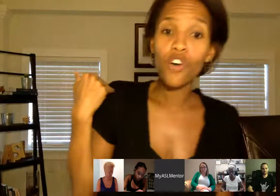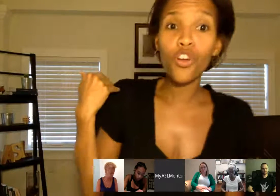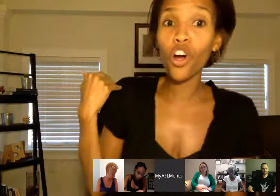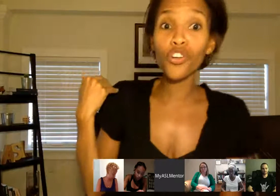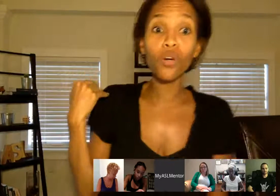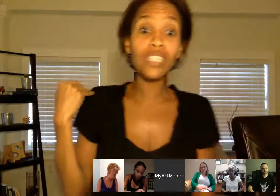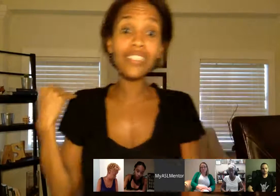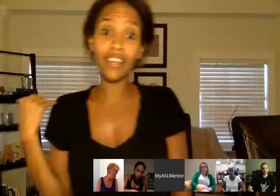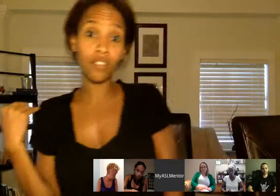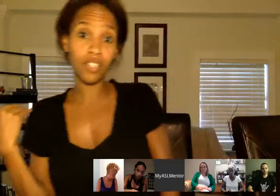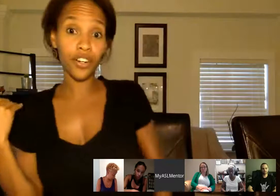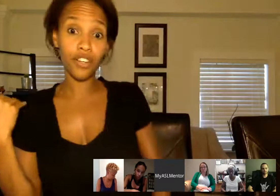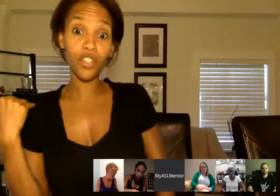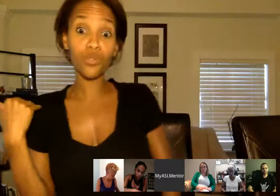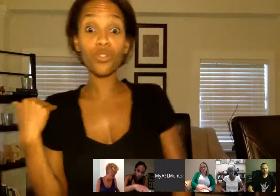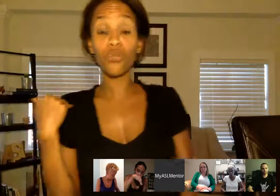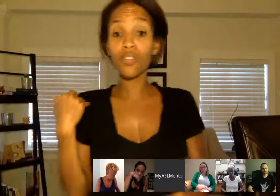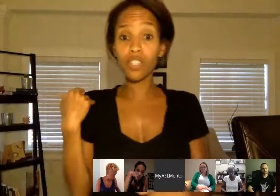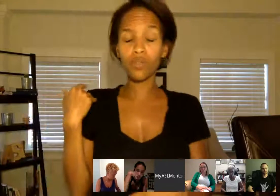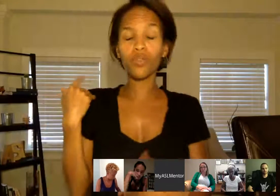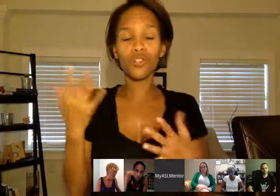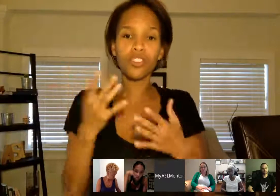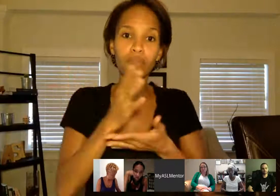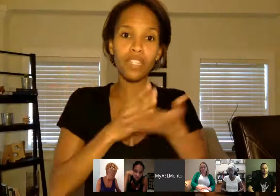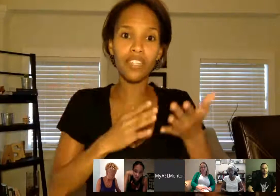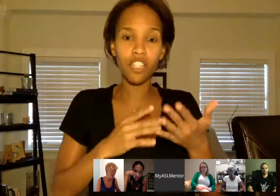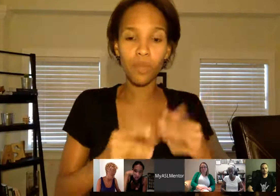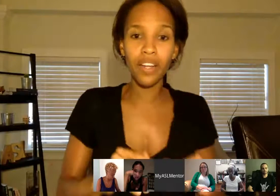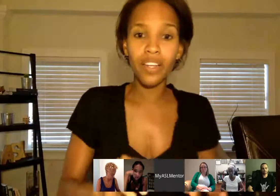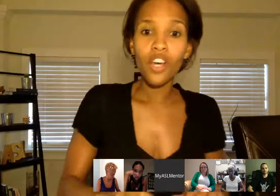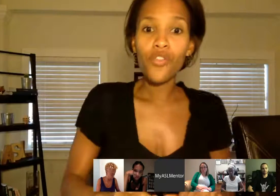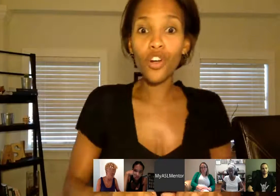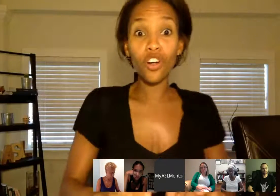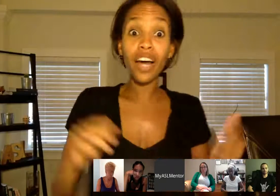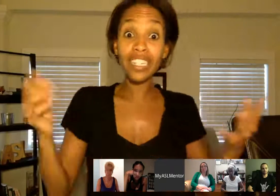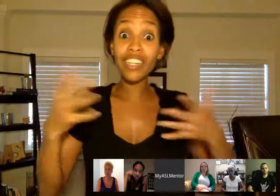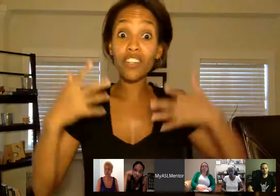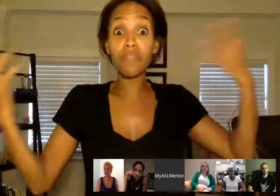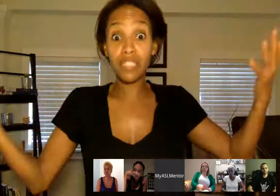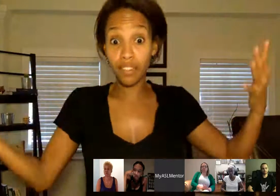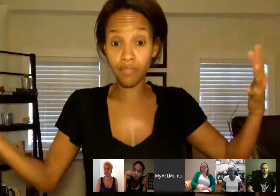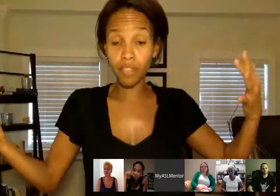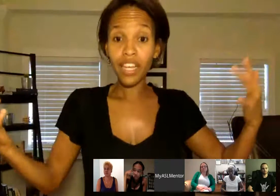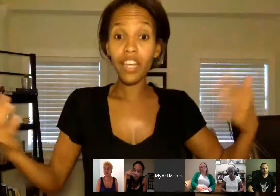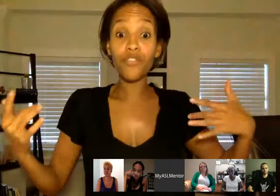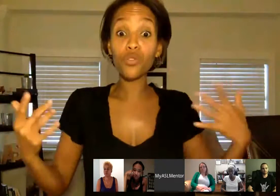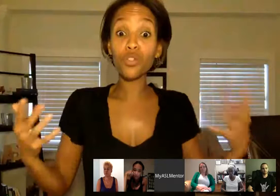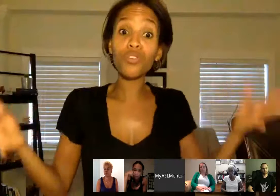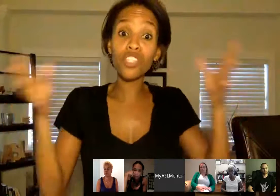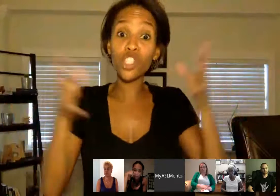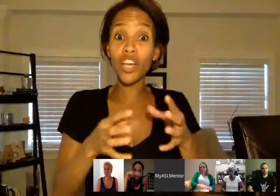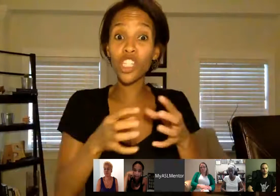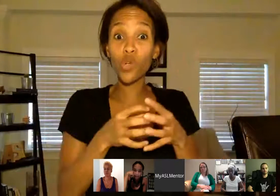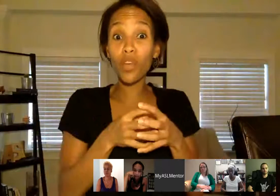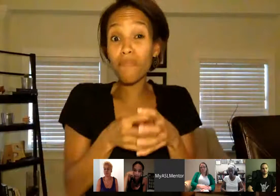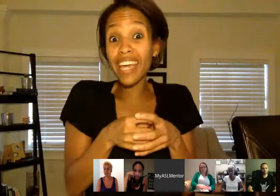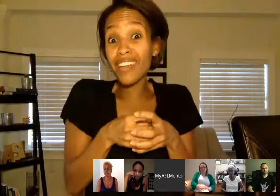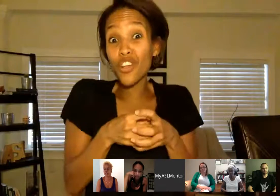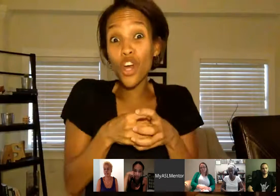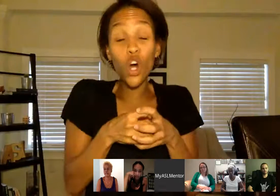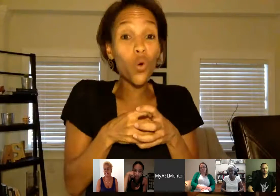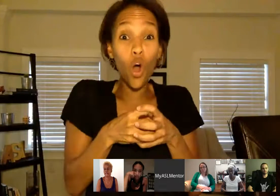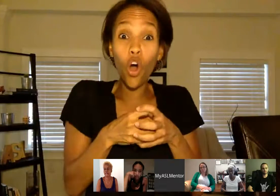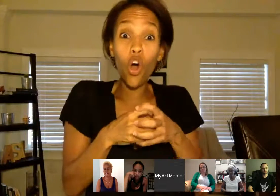happened. There are no details here. If this were a real, well, there are some details, but there are a lot of details missing. If this were a real situation, we